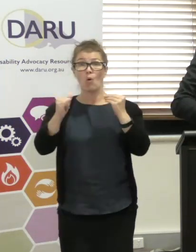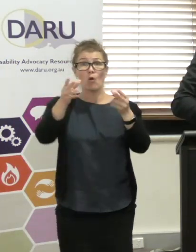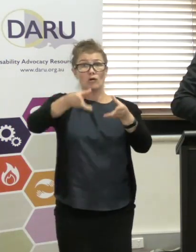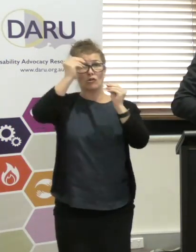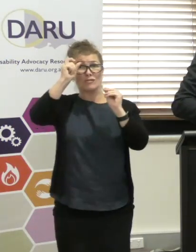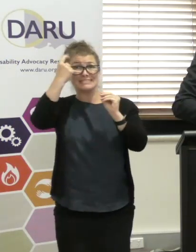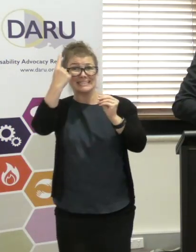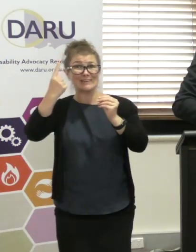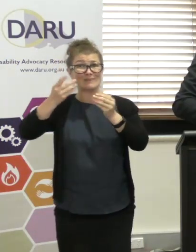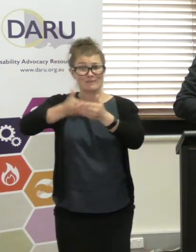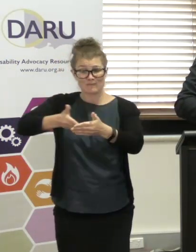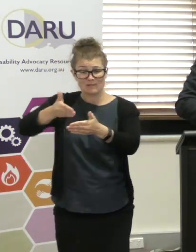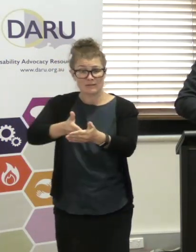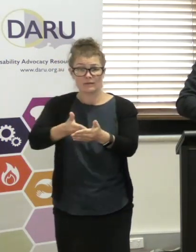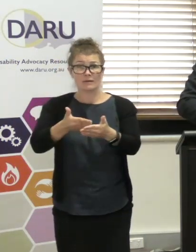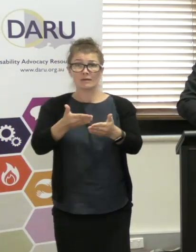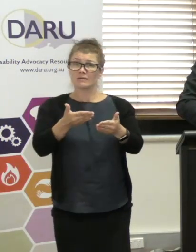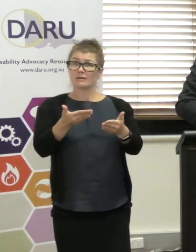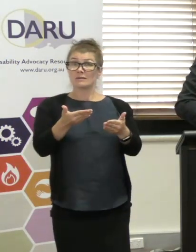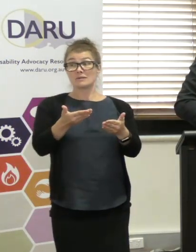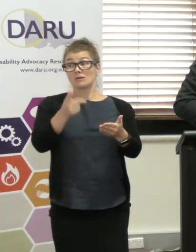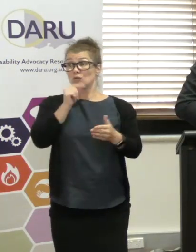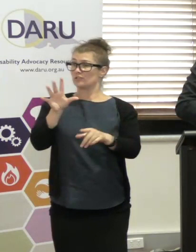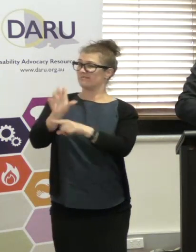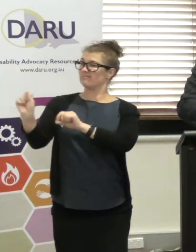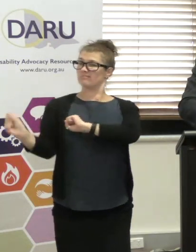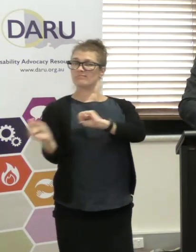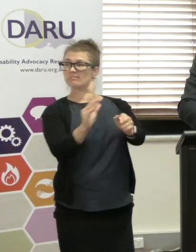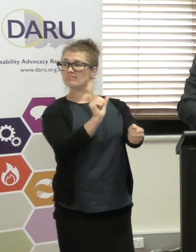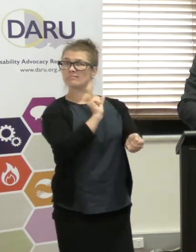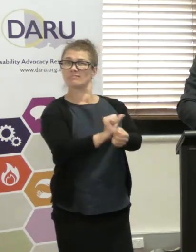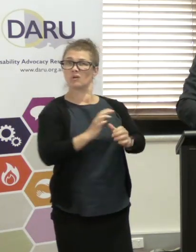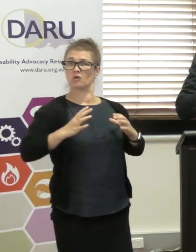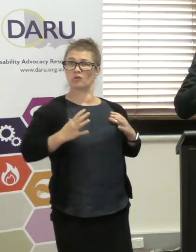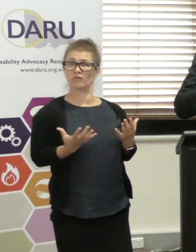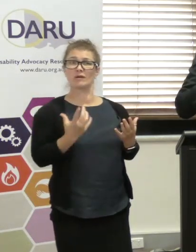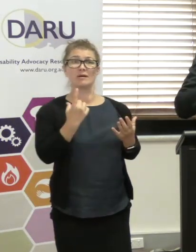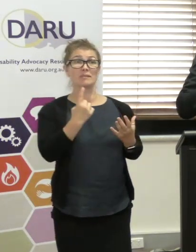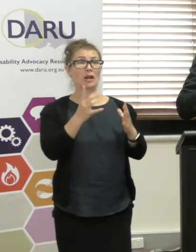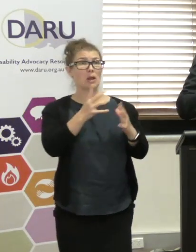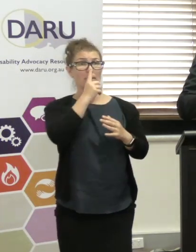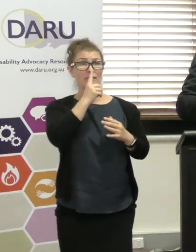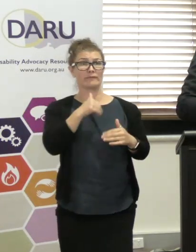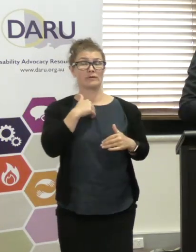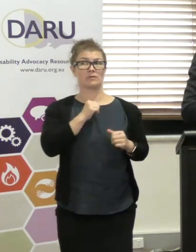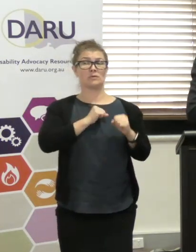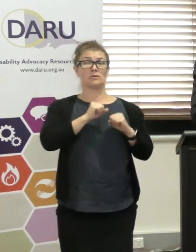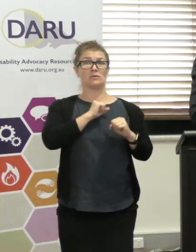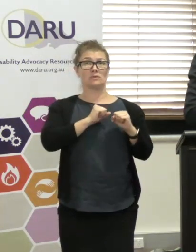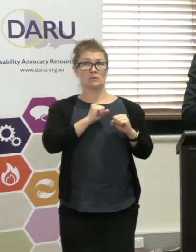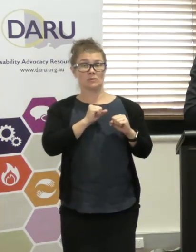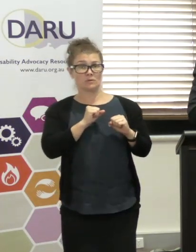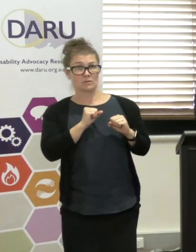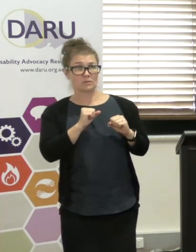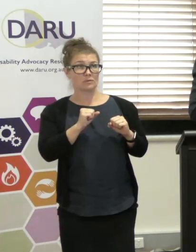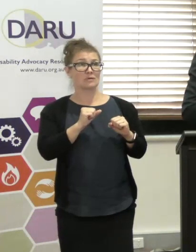very confronting to people, but again, if you understand it's not inherent in the person, you can see